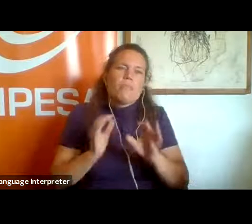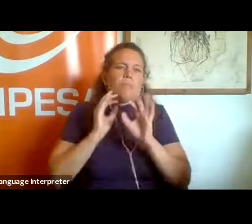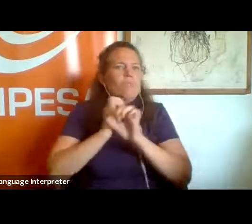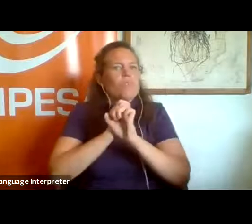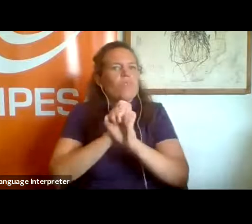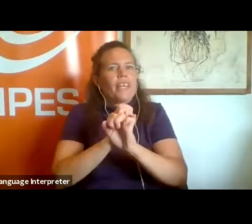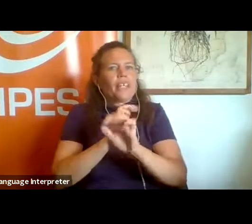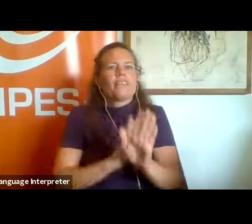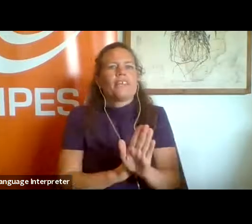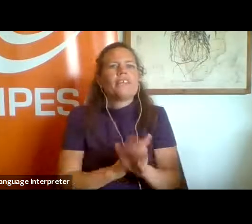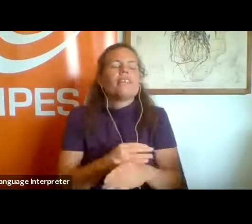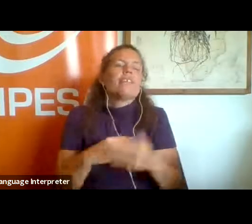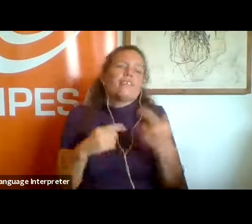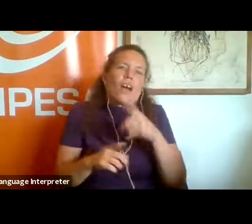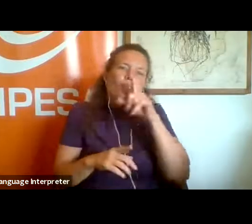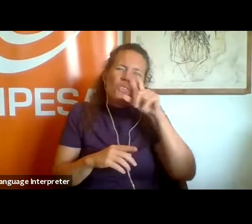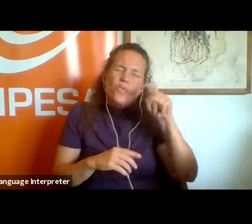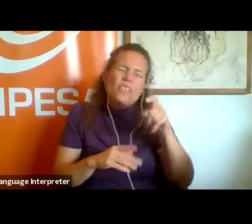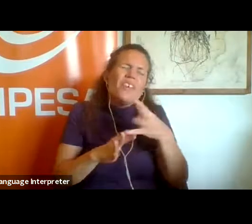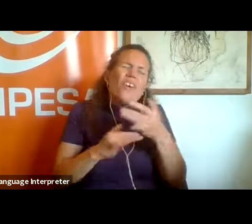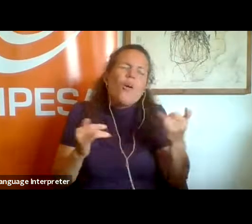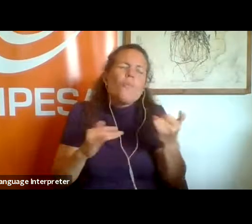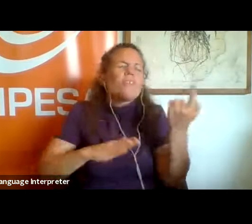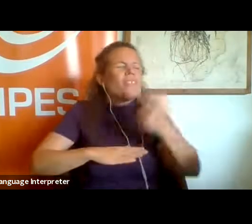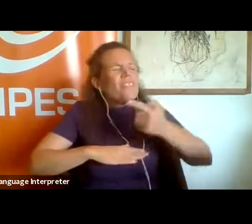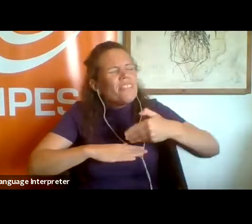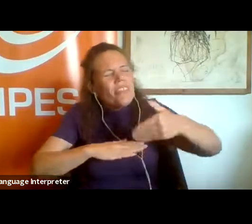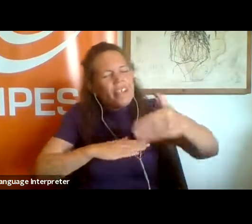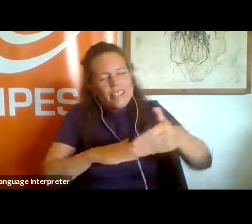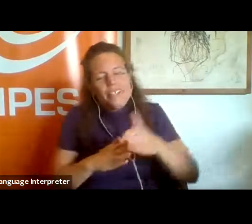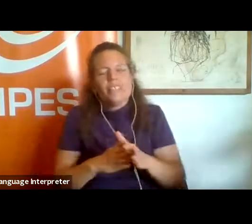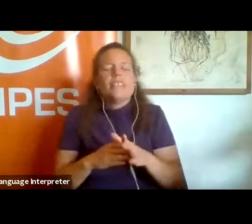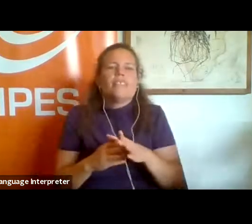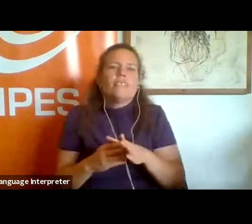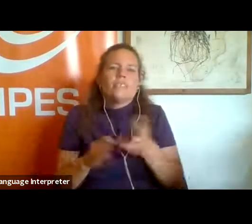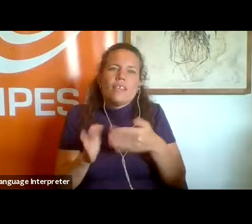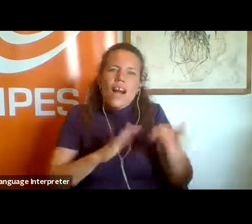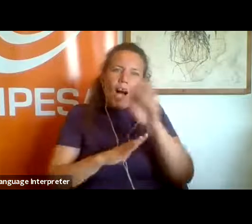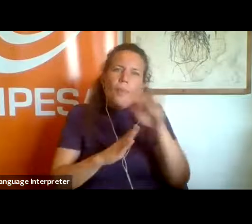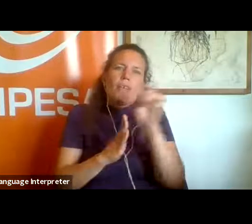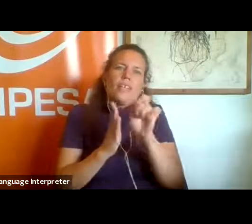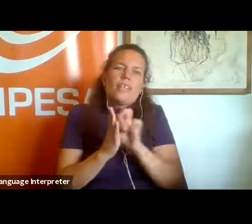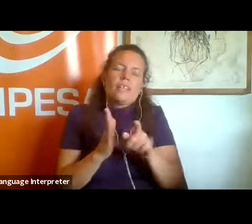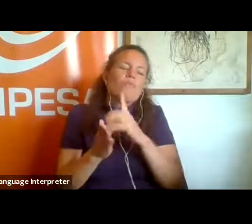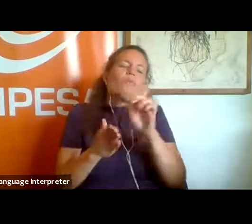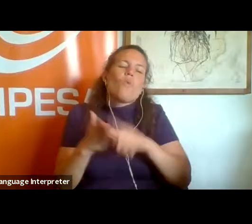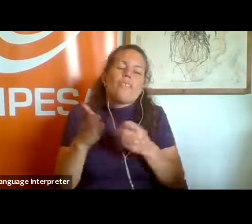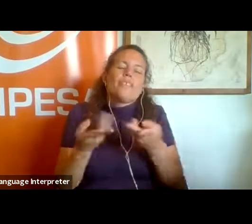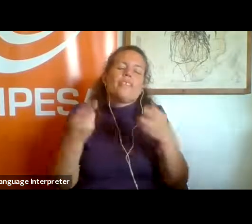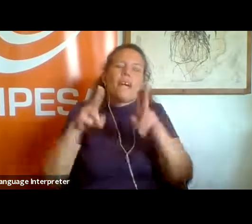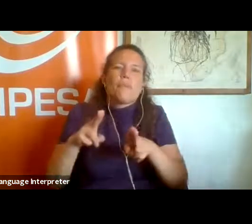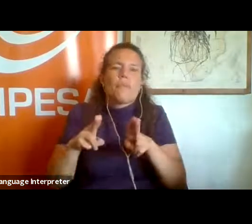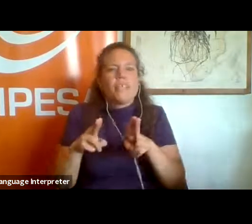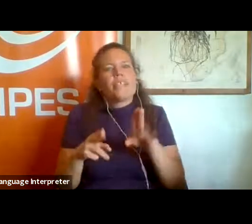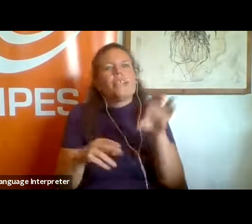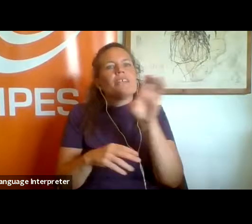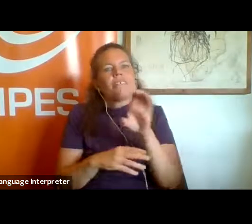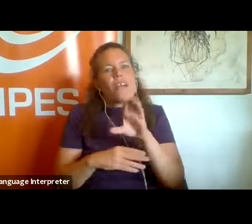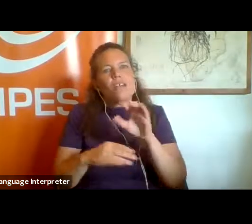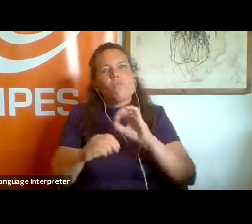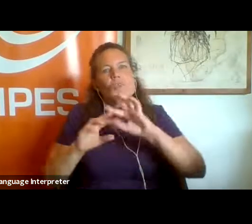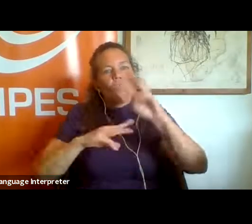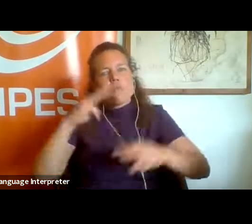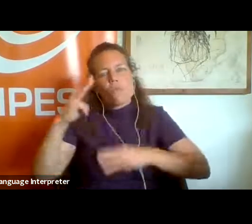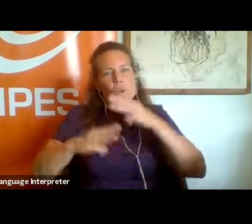Twitter is updated almost daily with updates about what's going on in the cyber world, and obviously particularly relevant to cyber warfare.